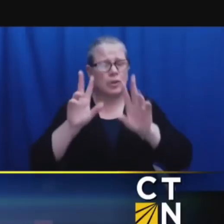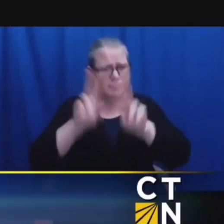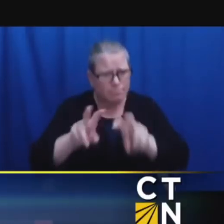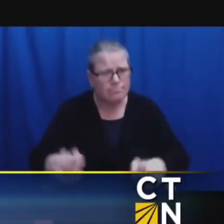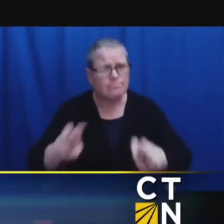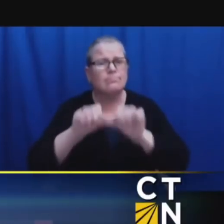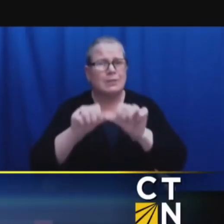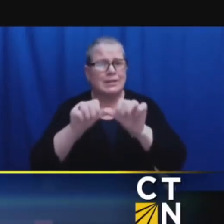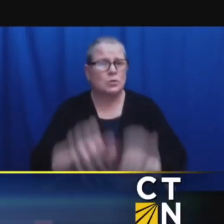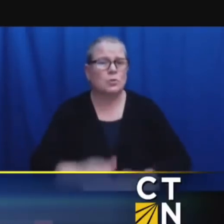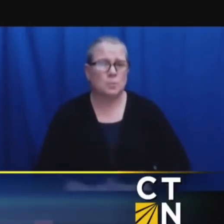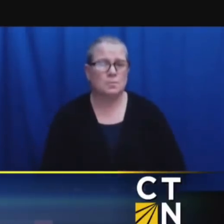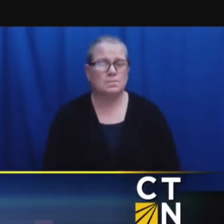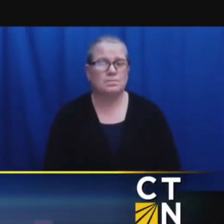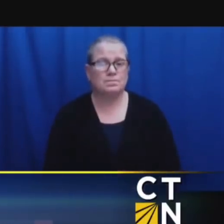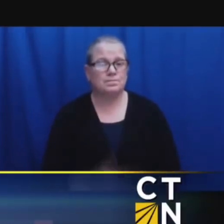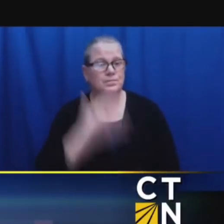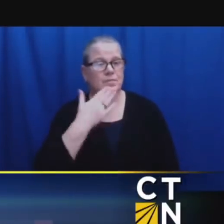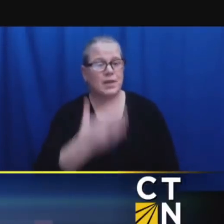Thank you.